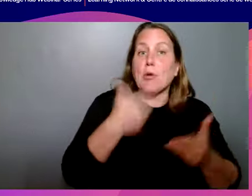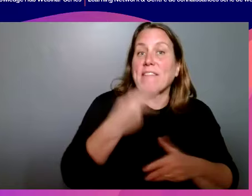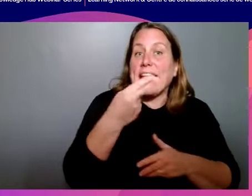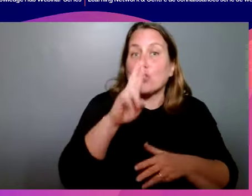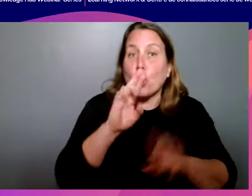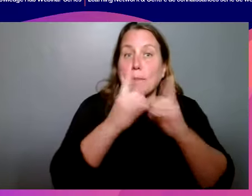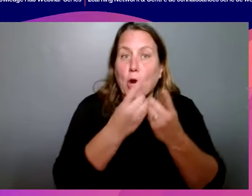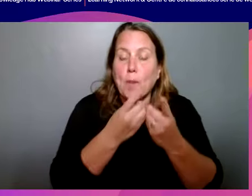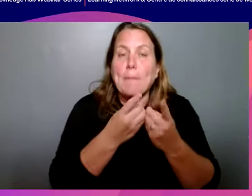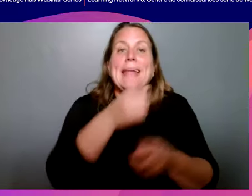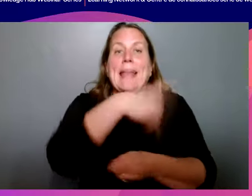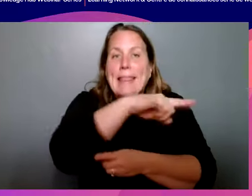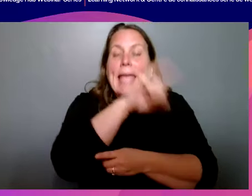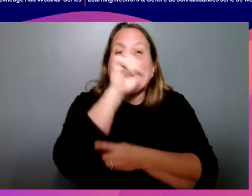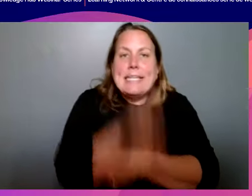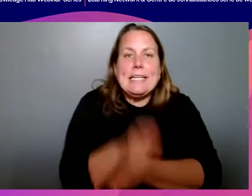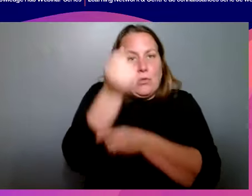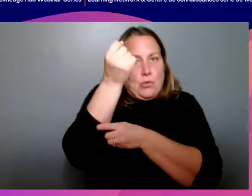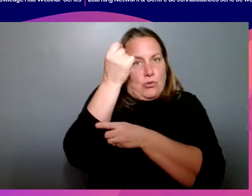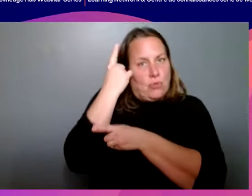should understand